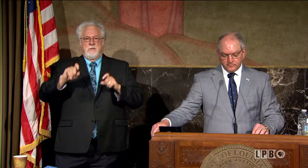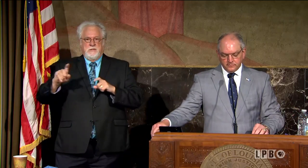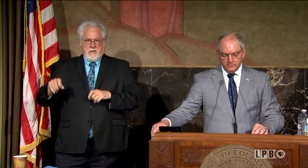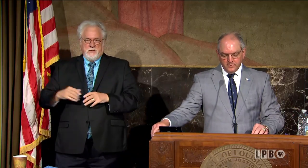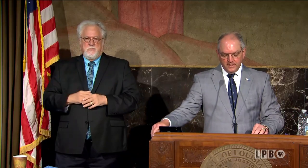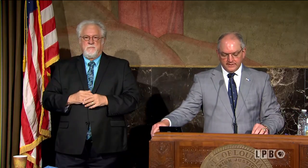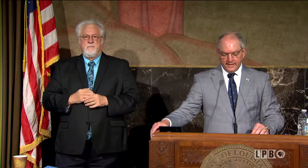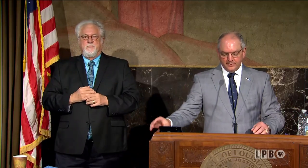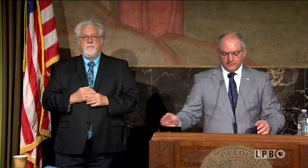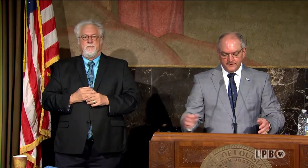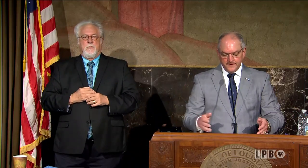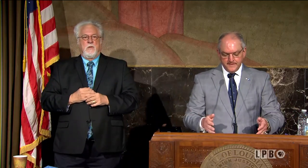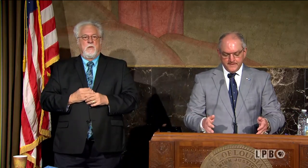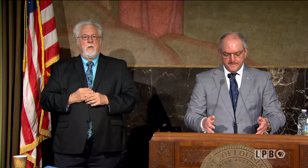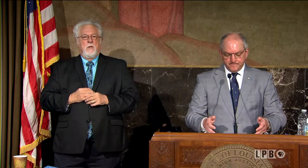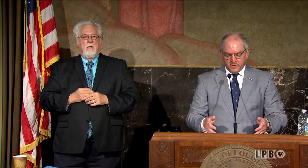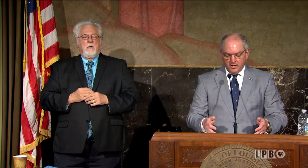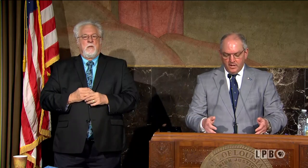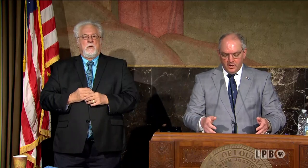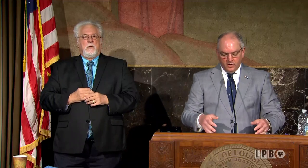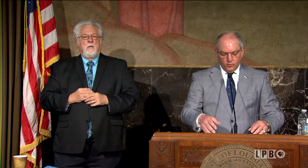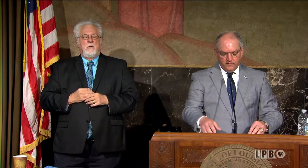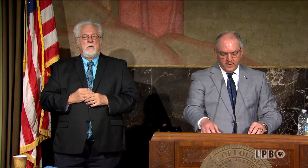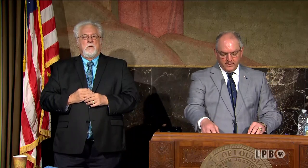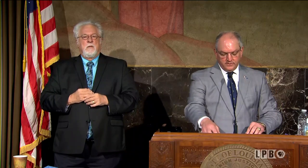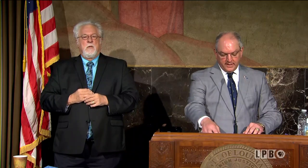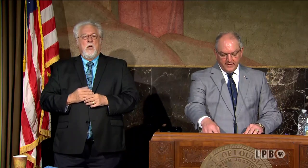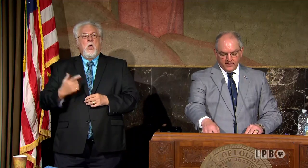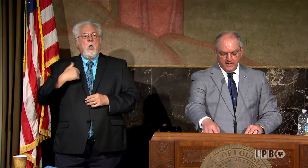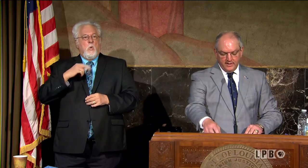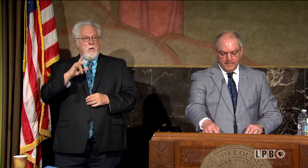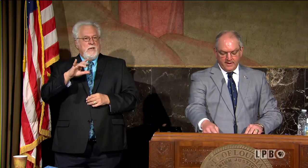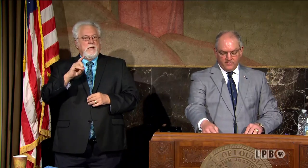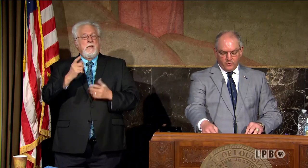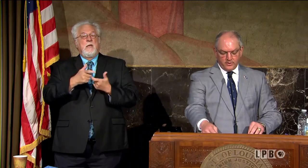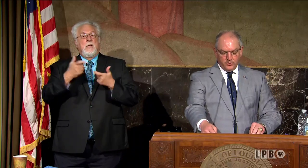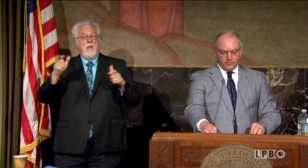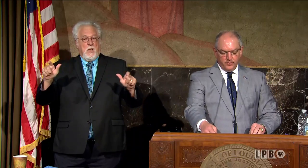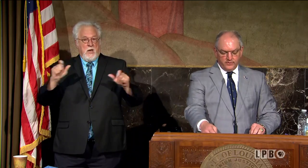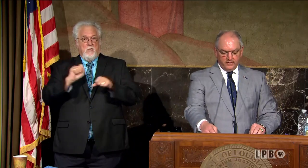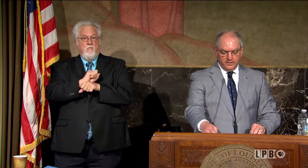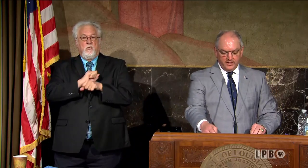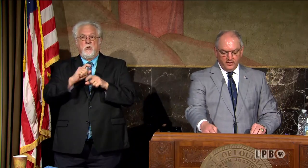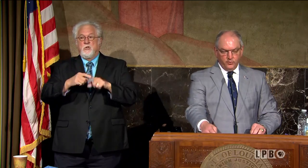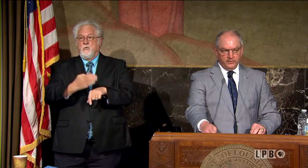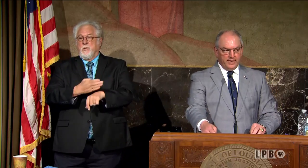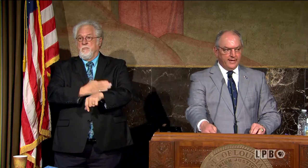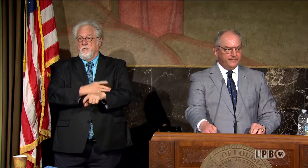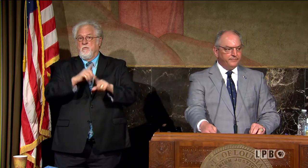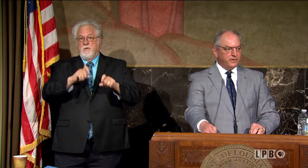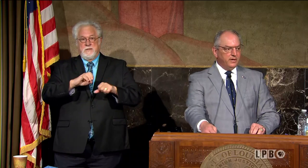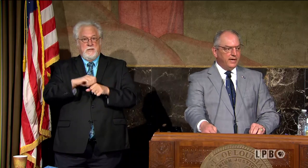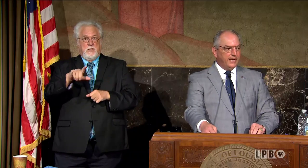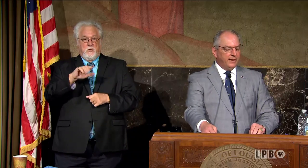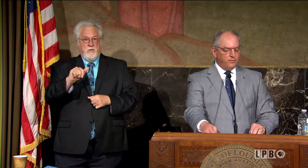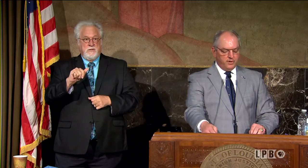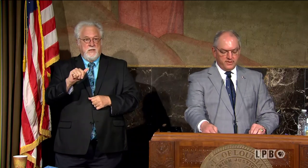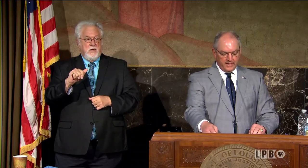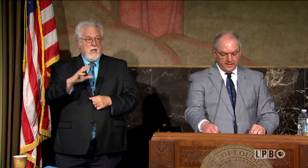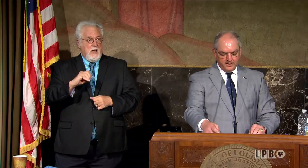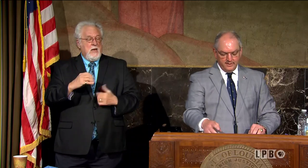particular tests. We've done a significant amount of work to improve testing in Louisiana,